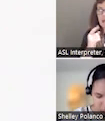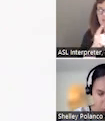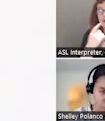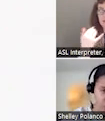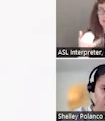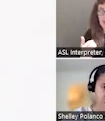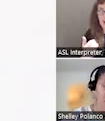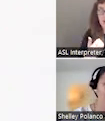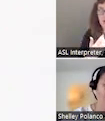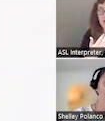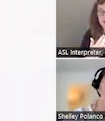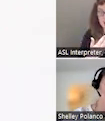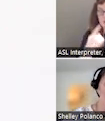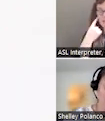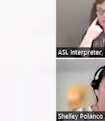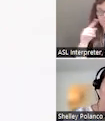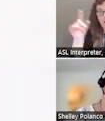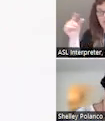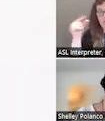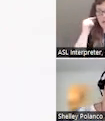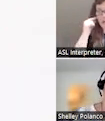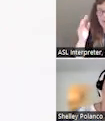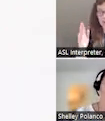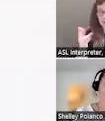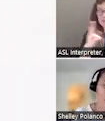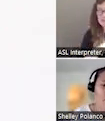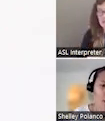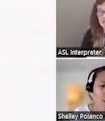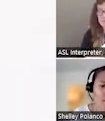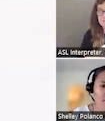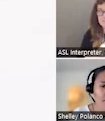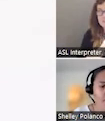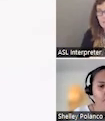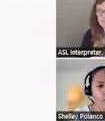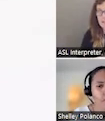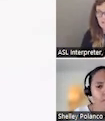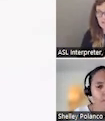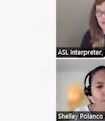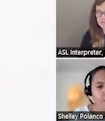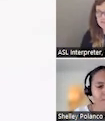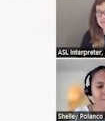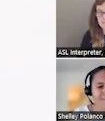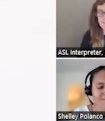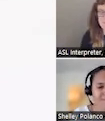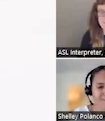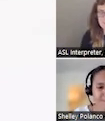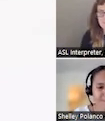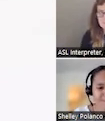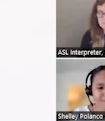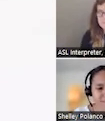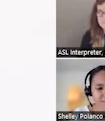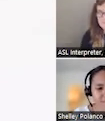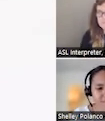awaiting the governor's signature. So that's the update for Kansas. Well, thank you so much, Shelley, for that